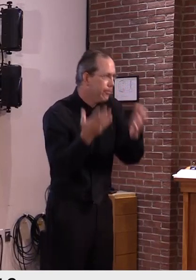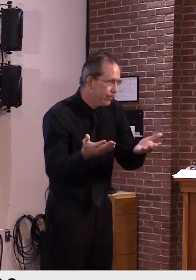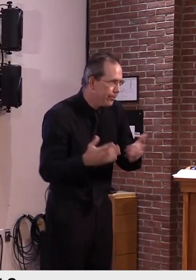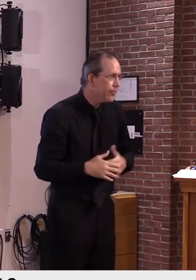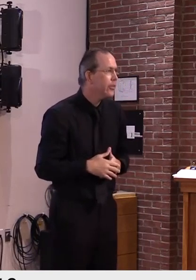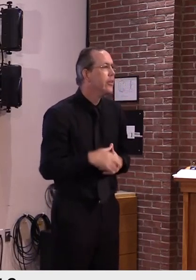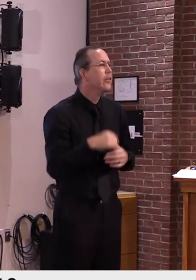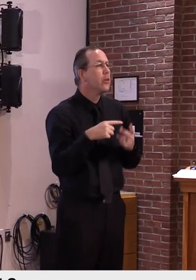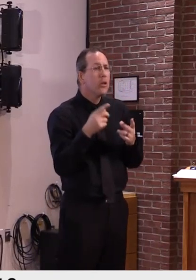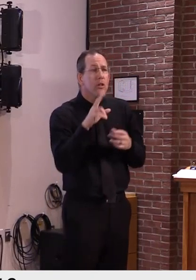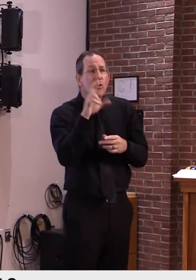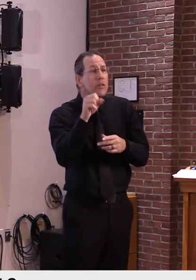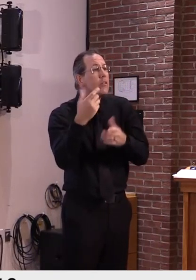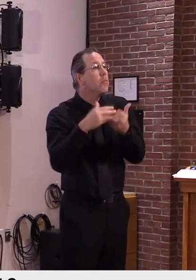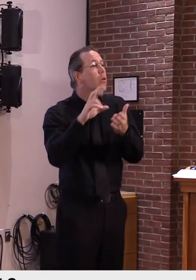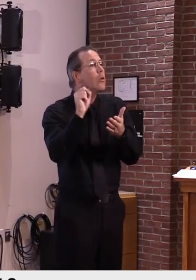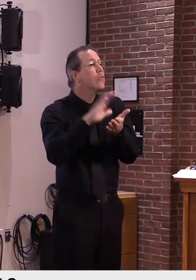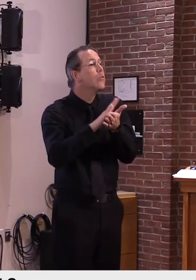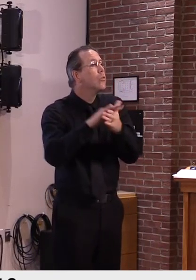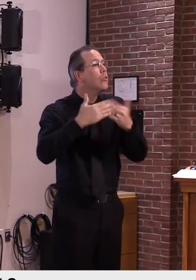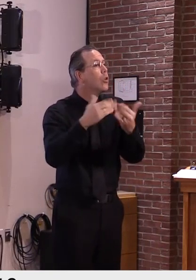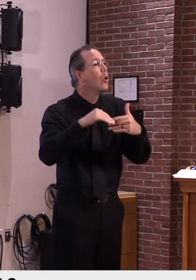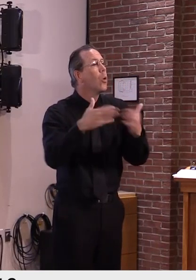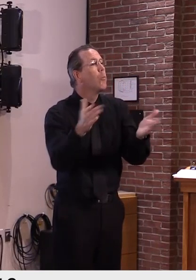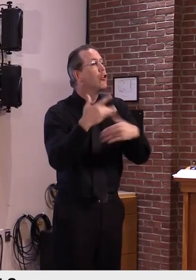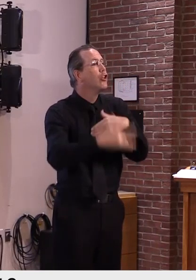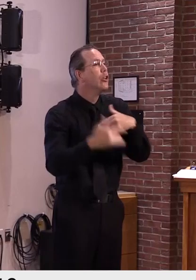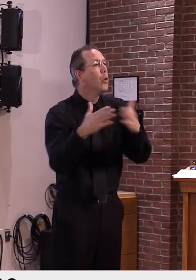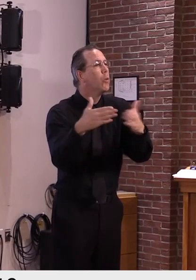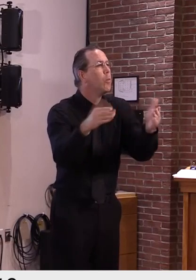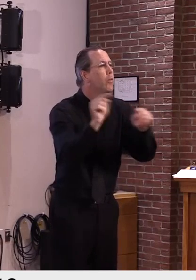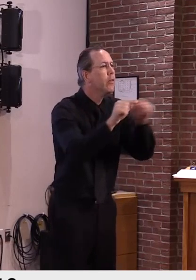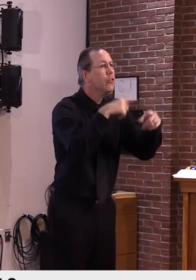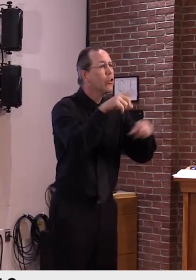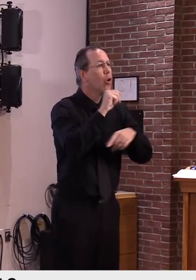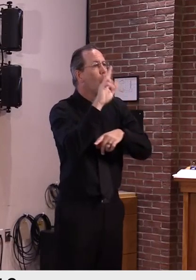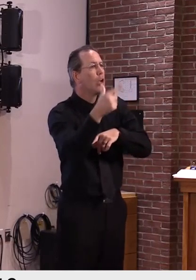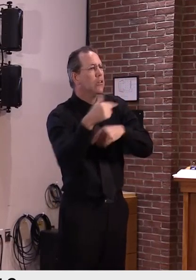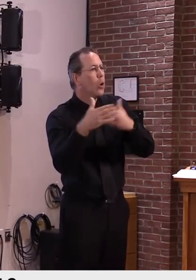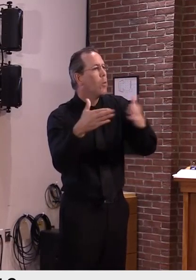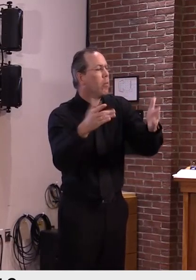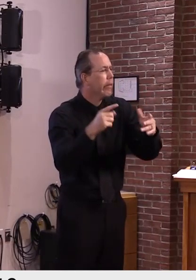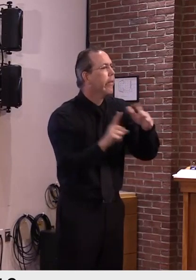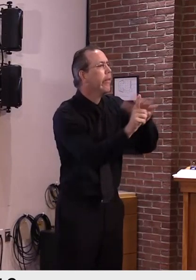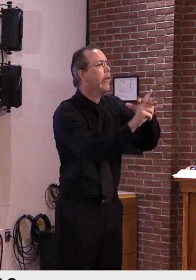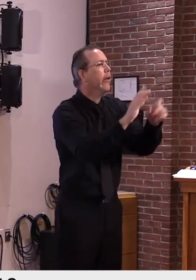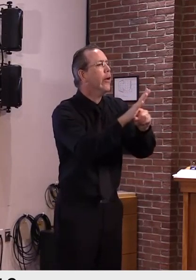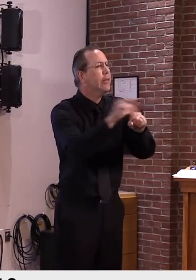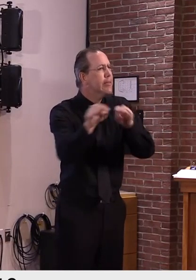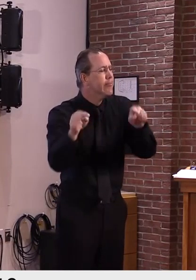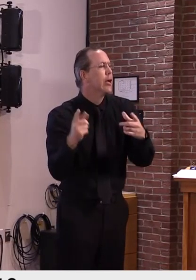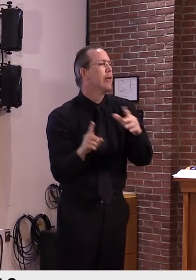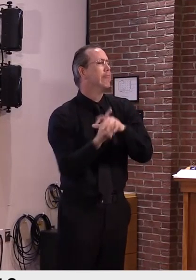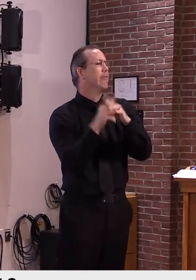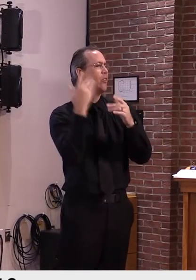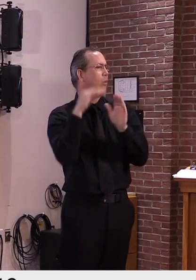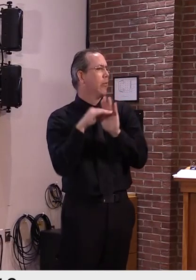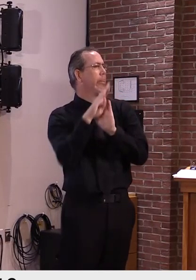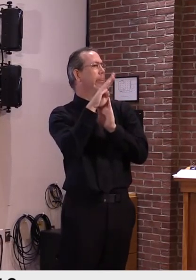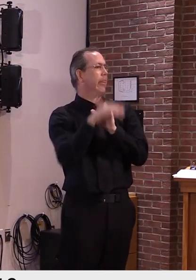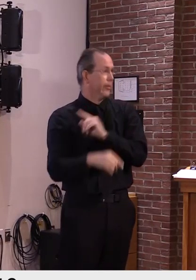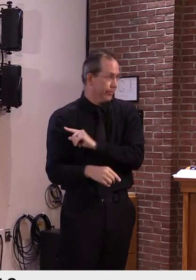but we'll certainly will watch that number nationally and regionally very closely. And then breaking it out by region, you can see that the South